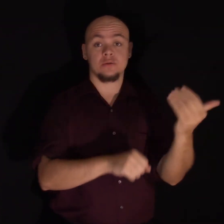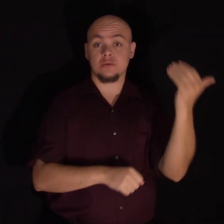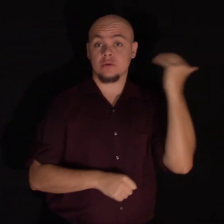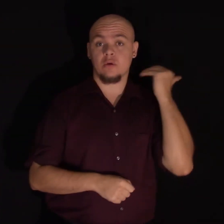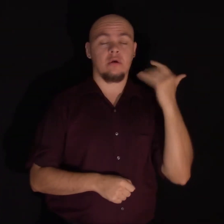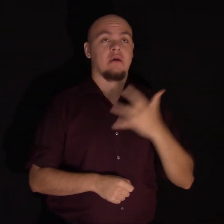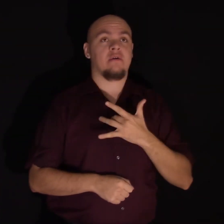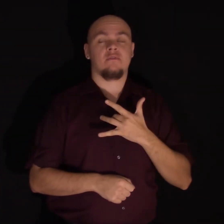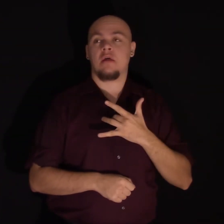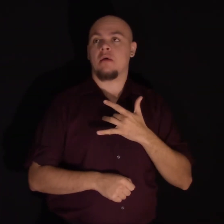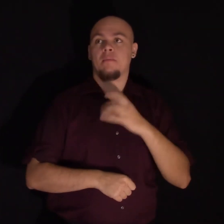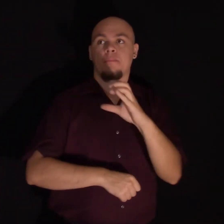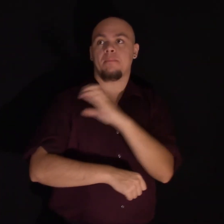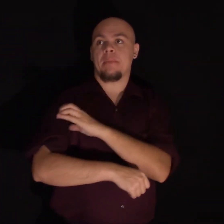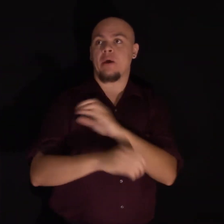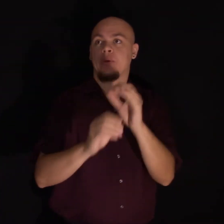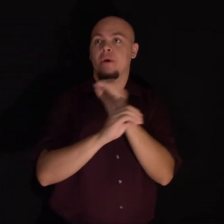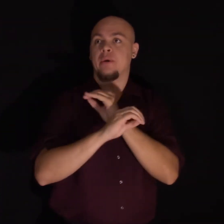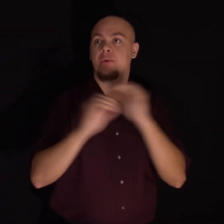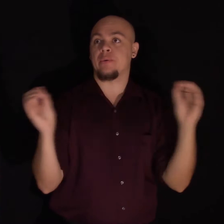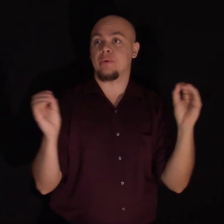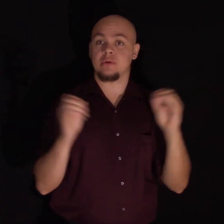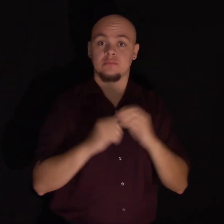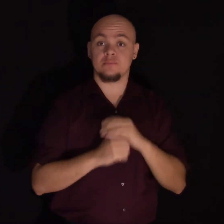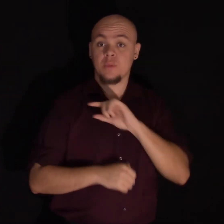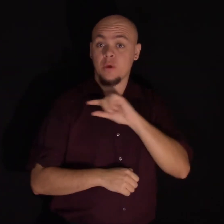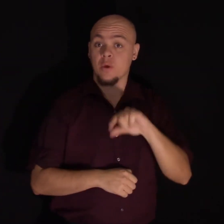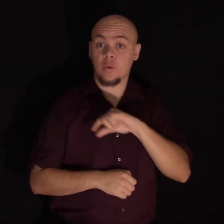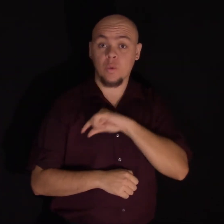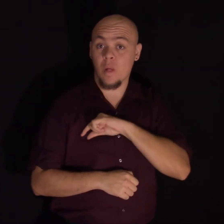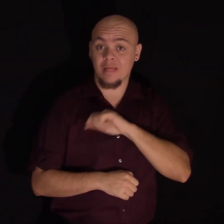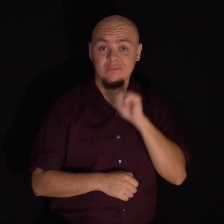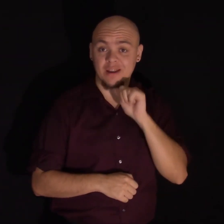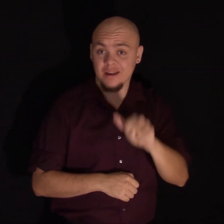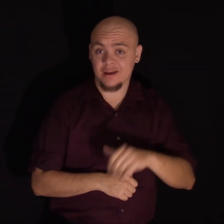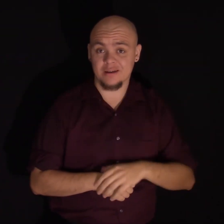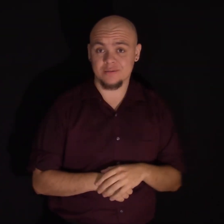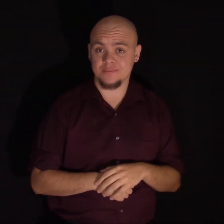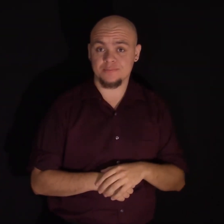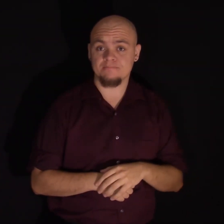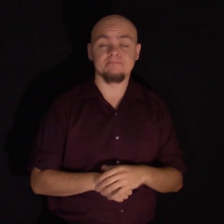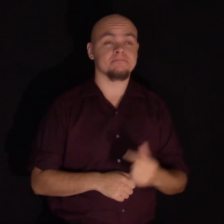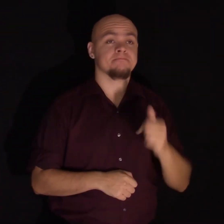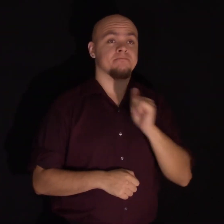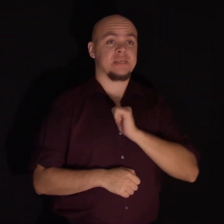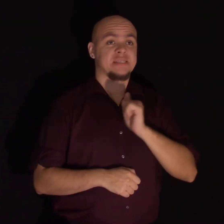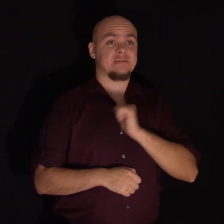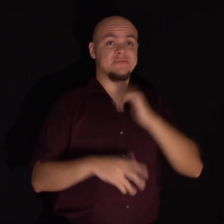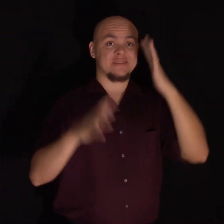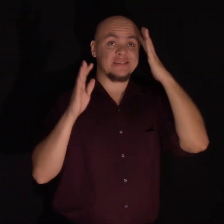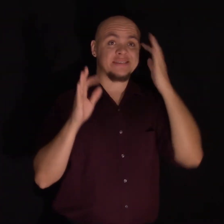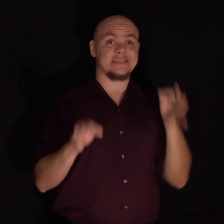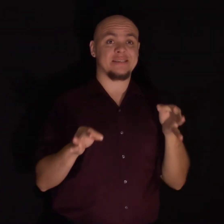completely powerless and unqualified, and specifically like I didn't have a choice.